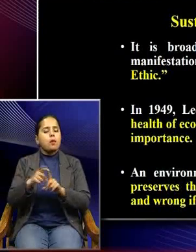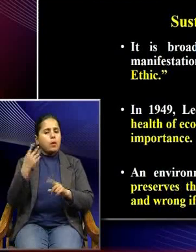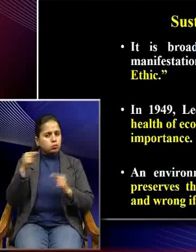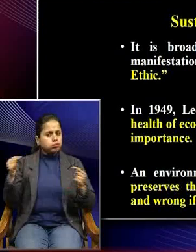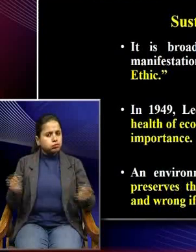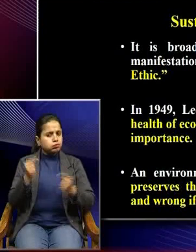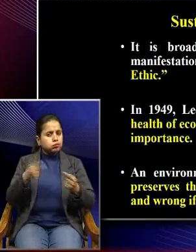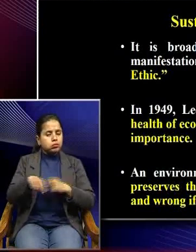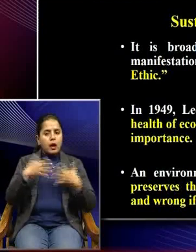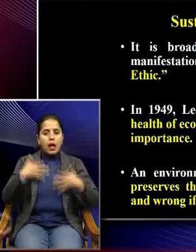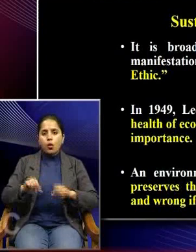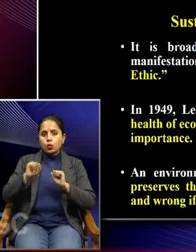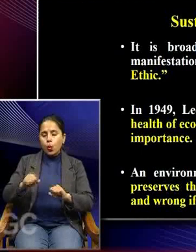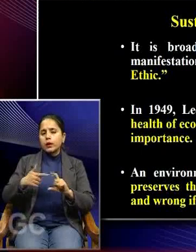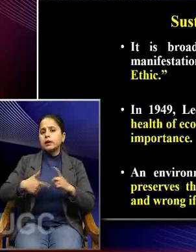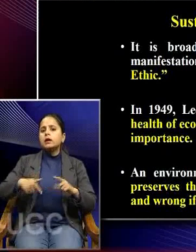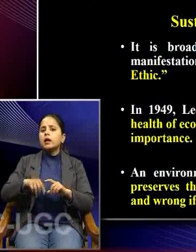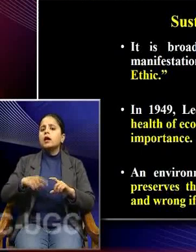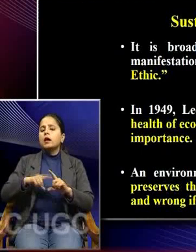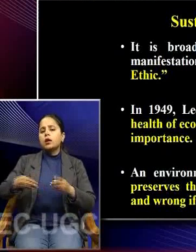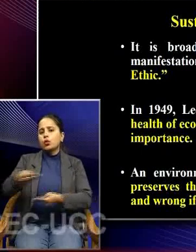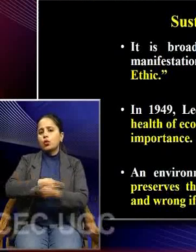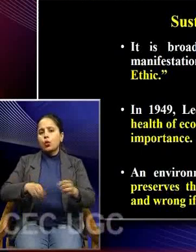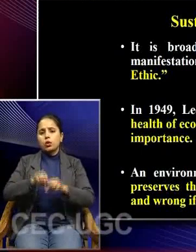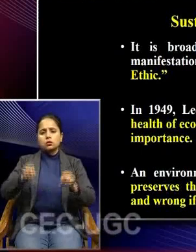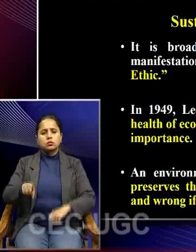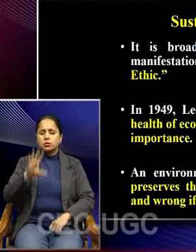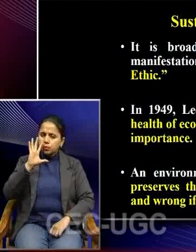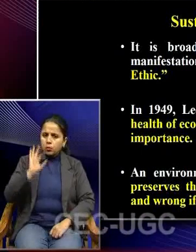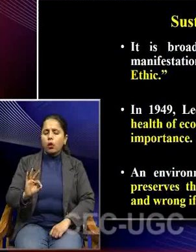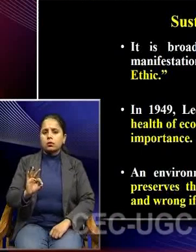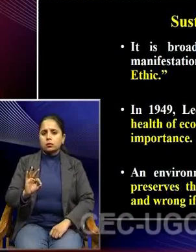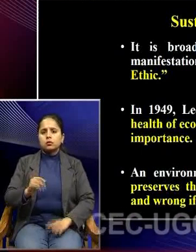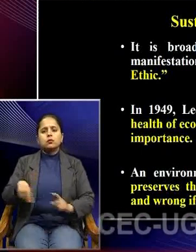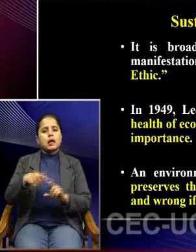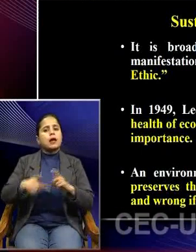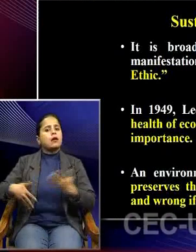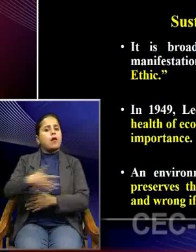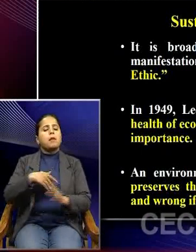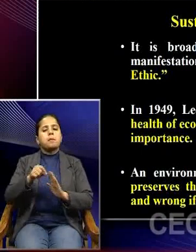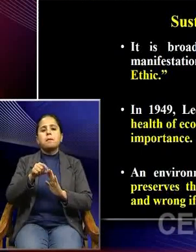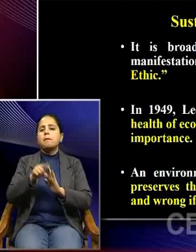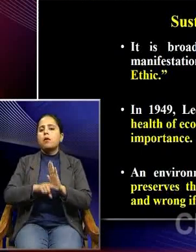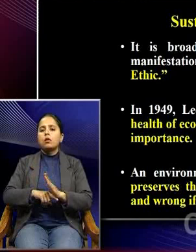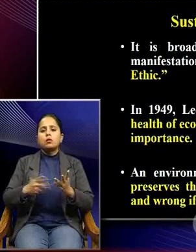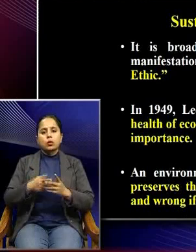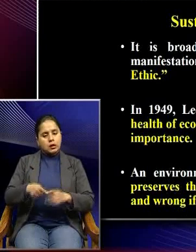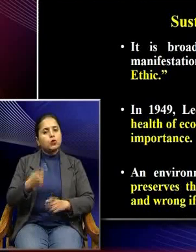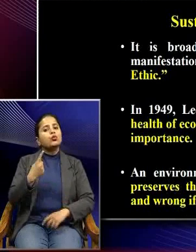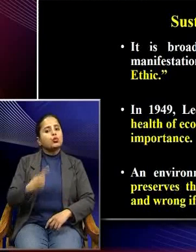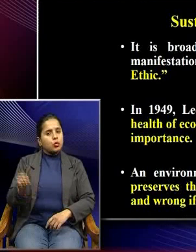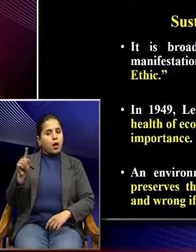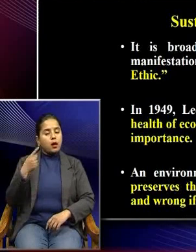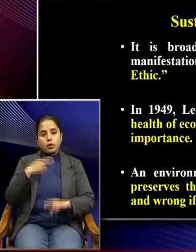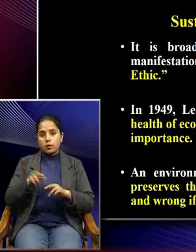the health of the ecosystem that is of paramount importance. An environmental policy is right if